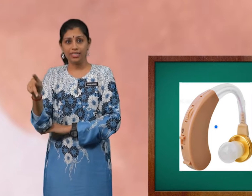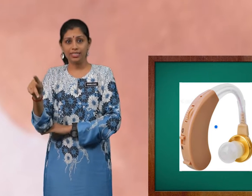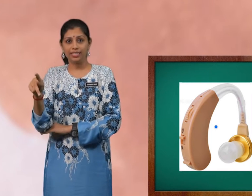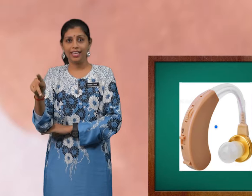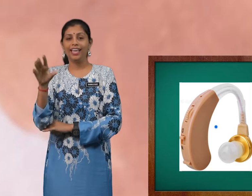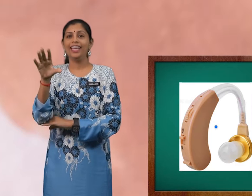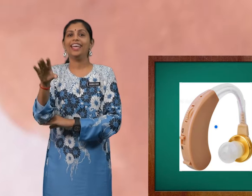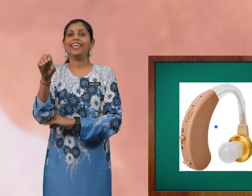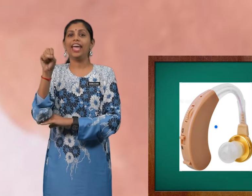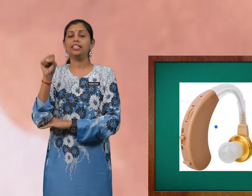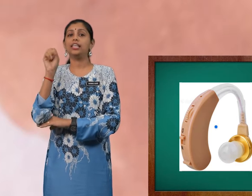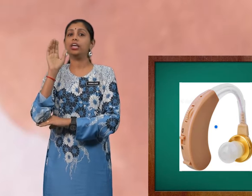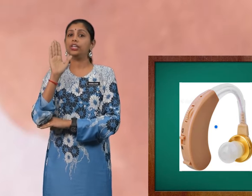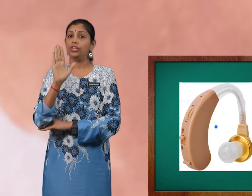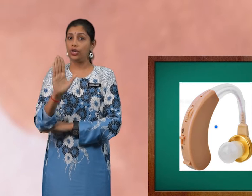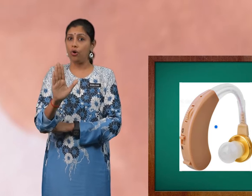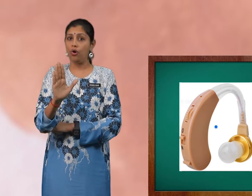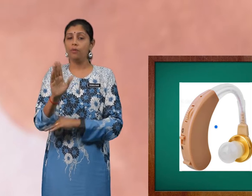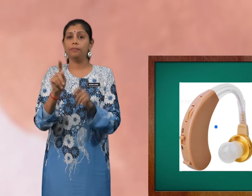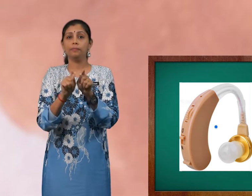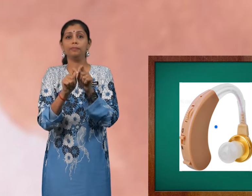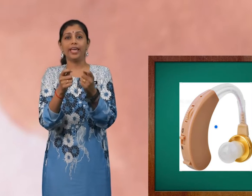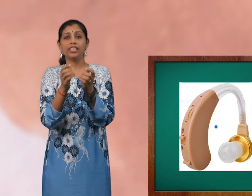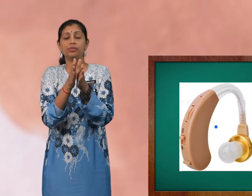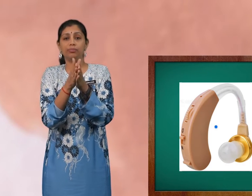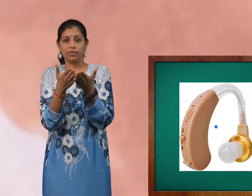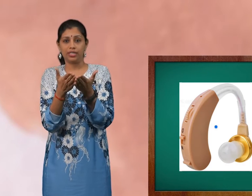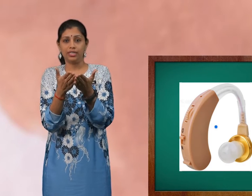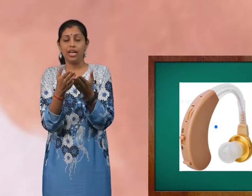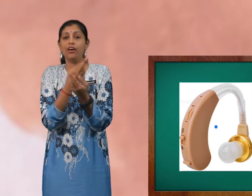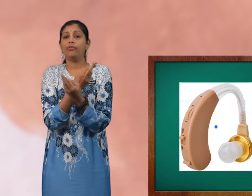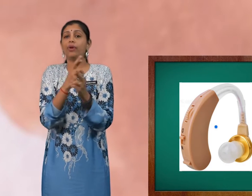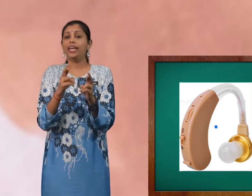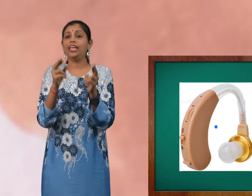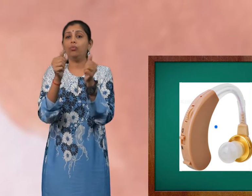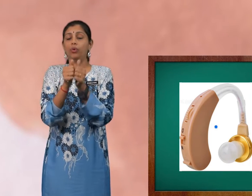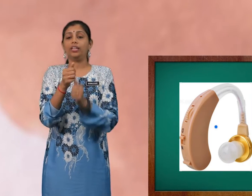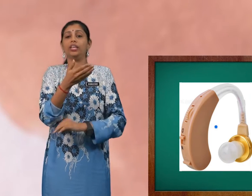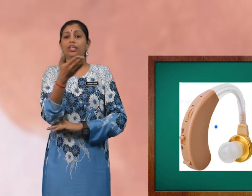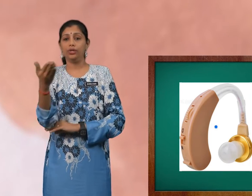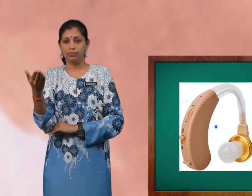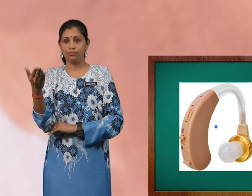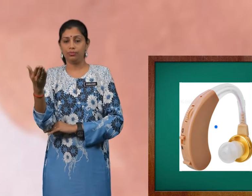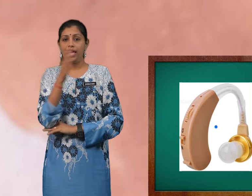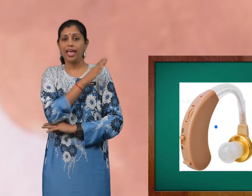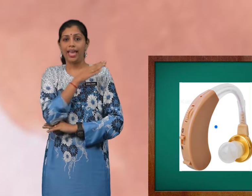pupils, get your textbook ready with you